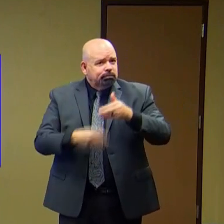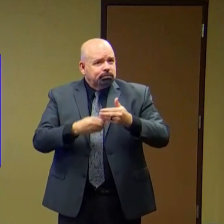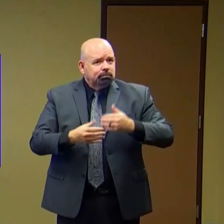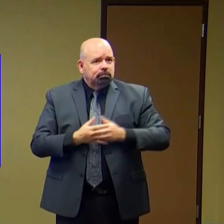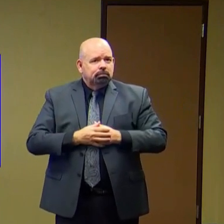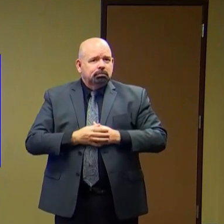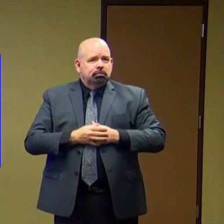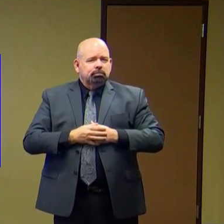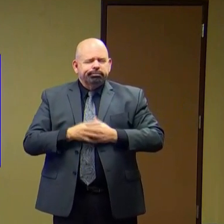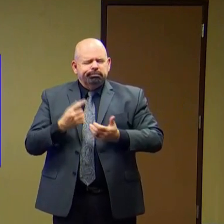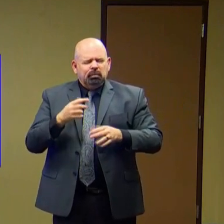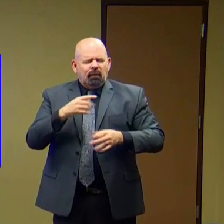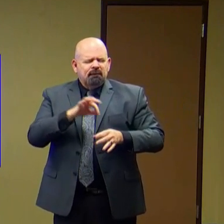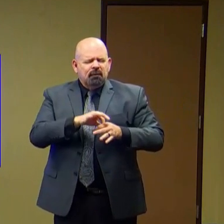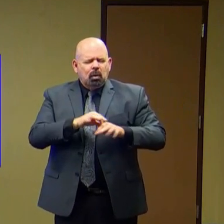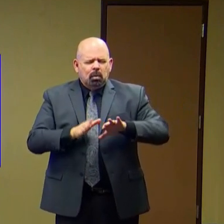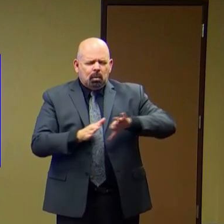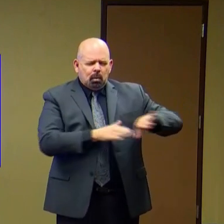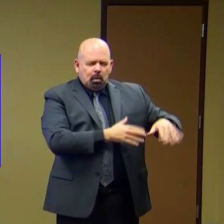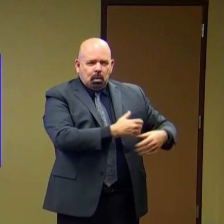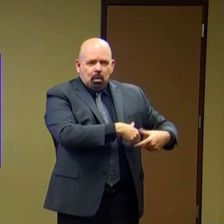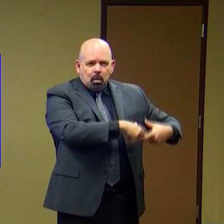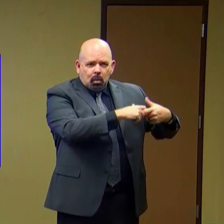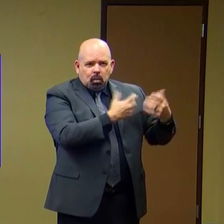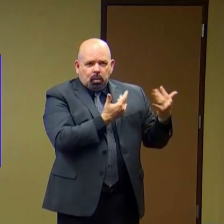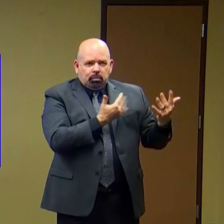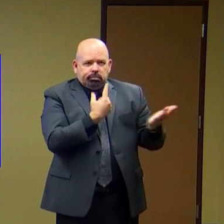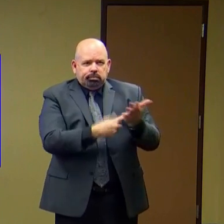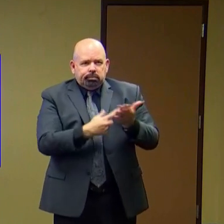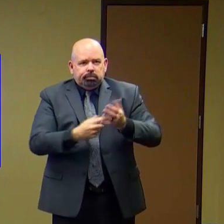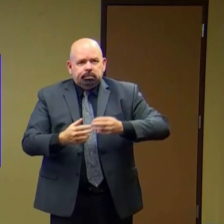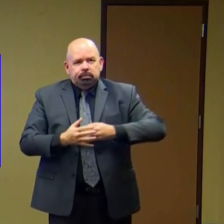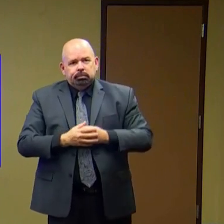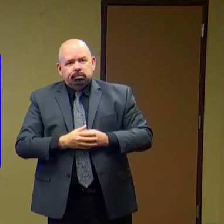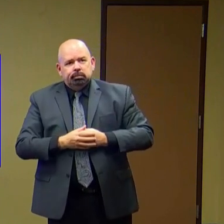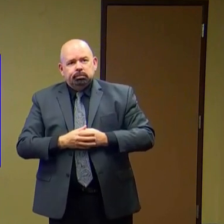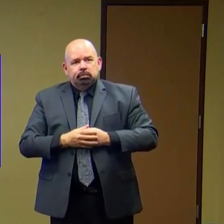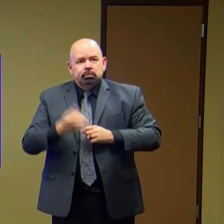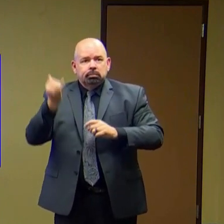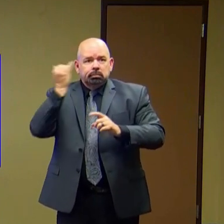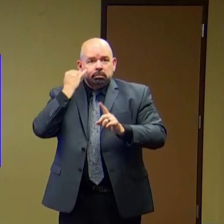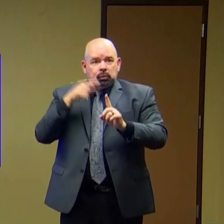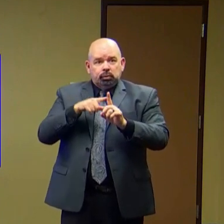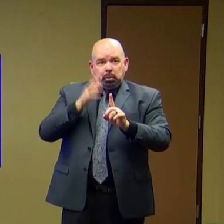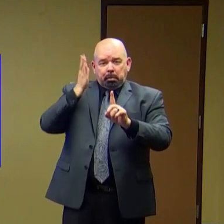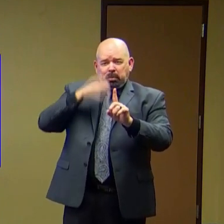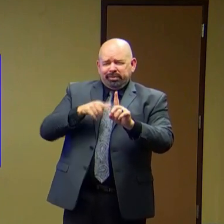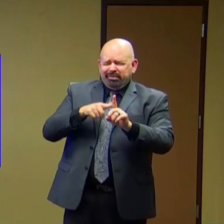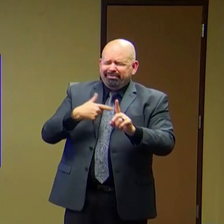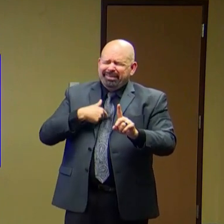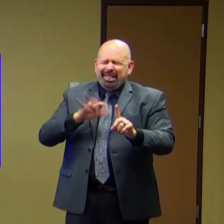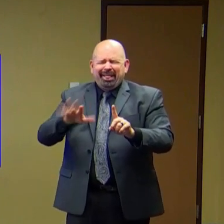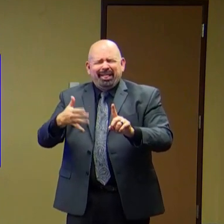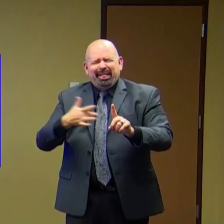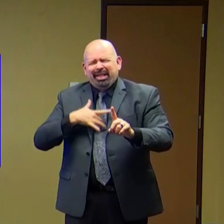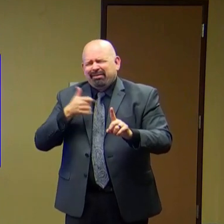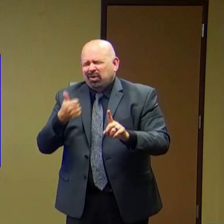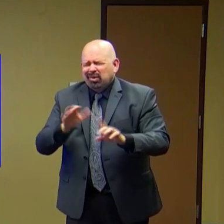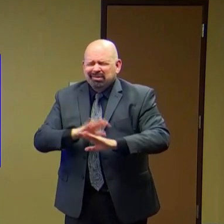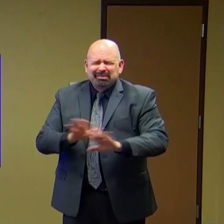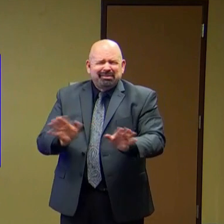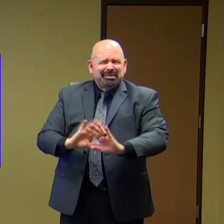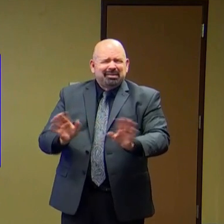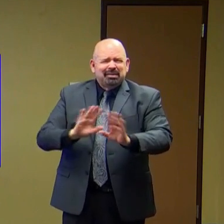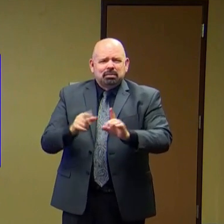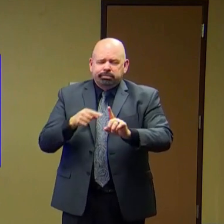about gatherings. If you've got a family member who's unwell, you're not sure why, but they're unwell, then they need to not go to